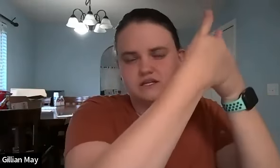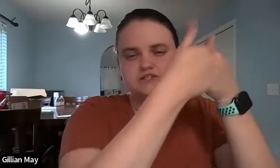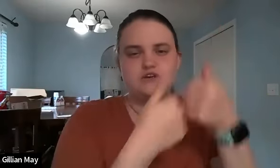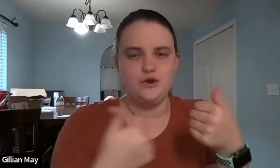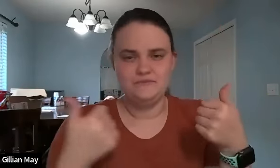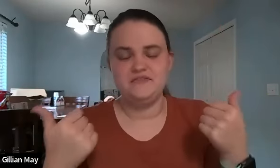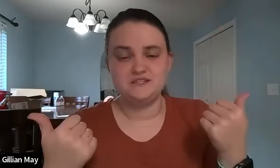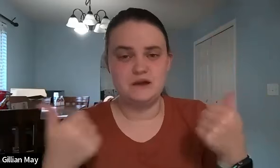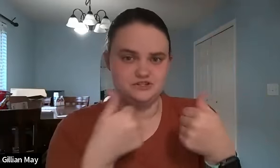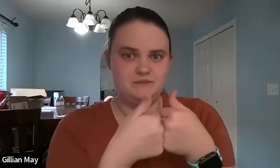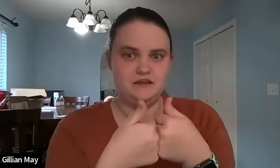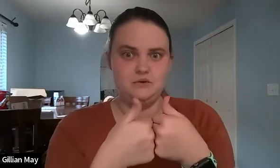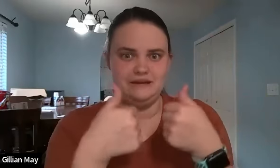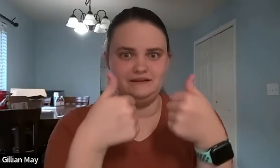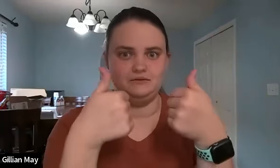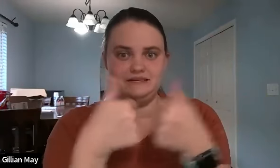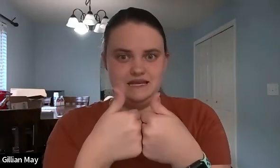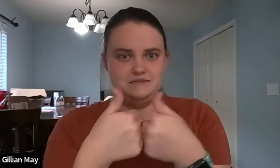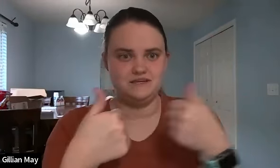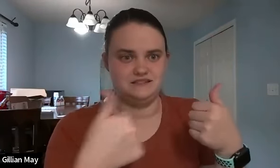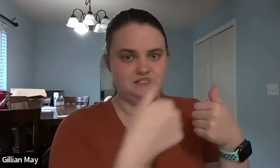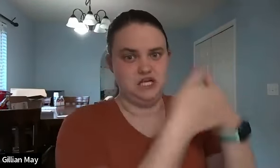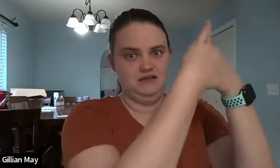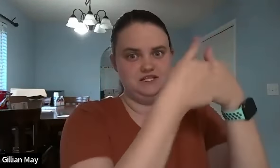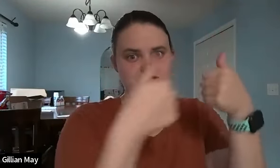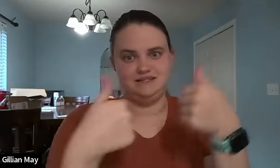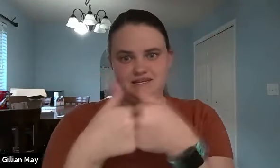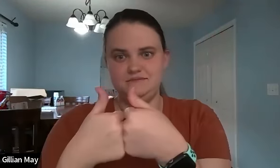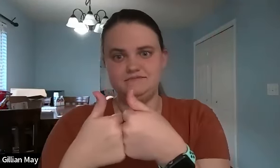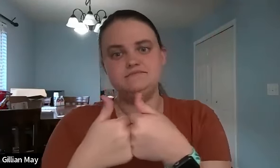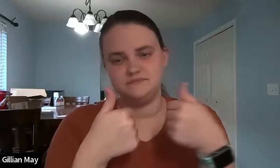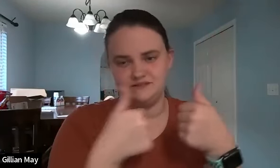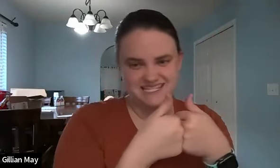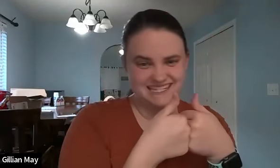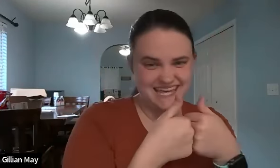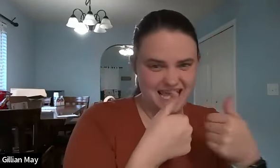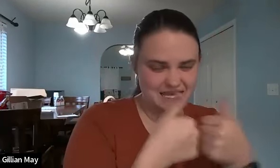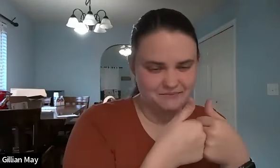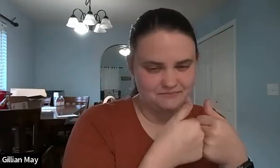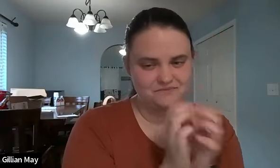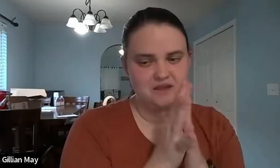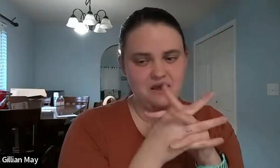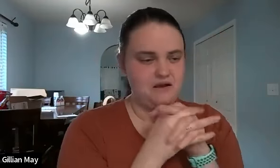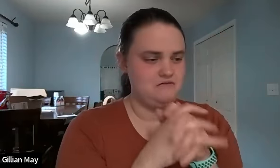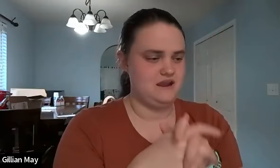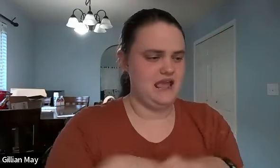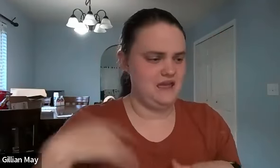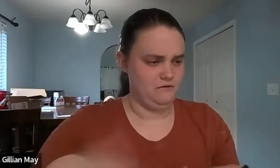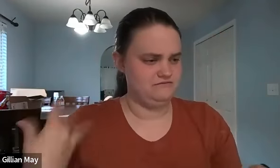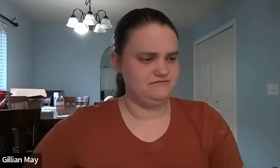challenge. So that's why I was trying to be like, oh, wait, no, it's game because challenge, game. So yes, game. All right. Ow,